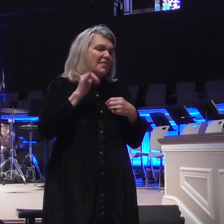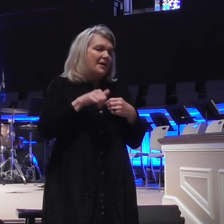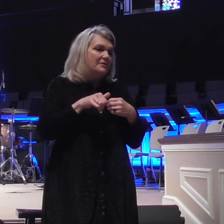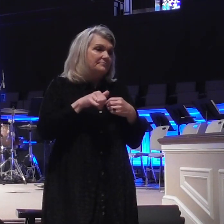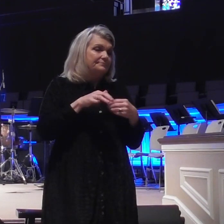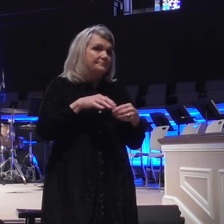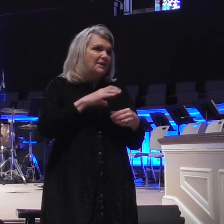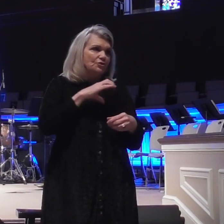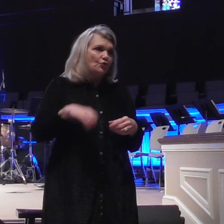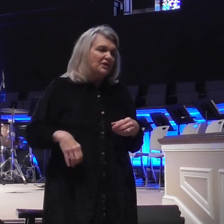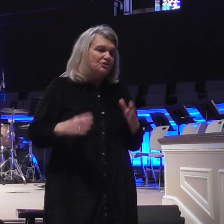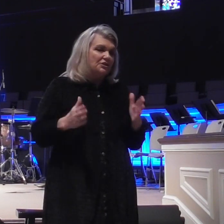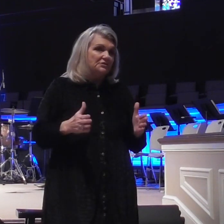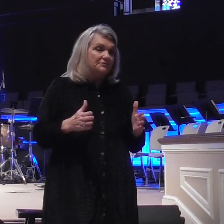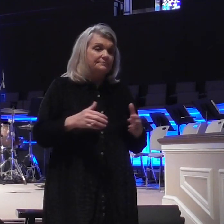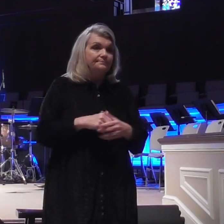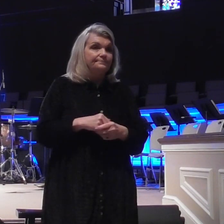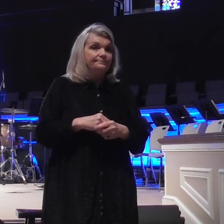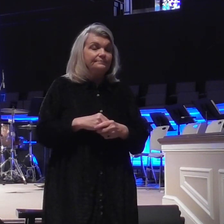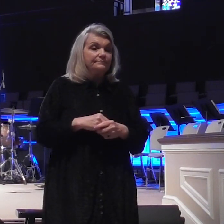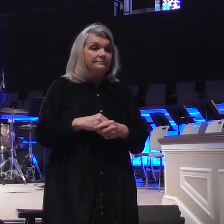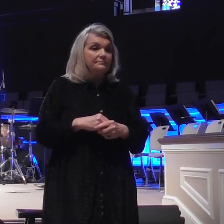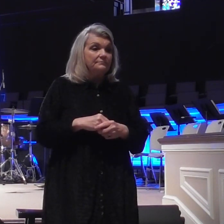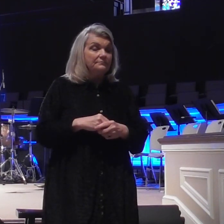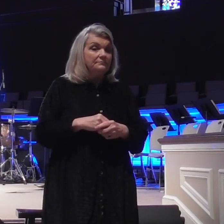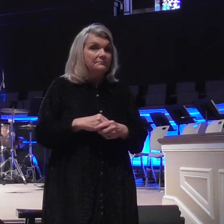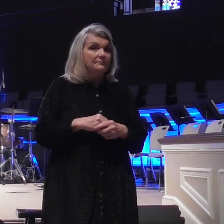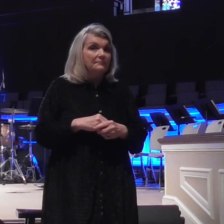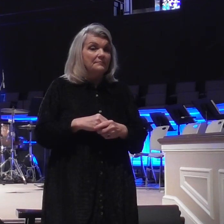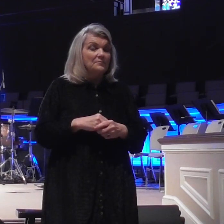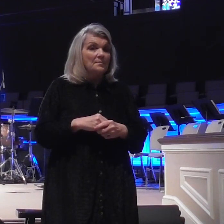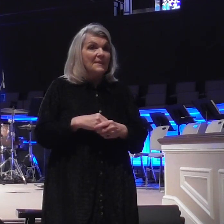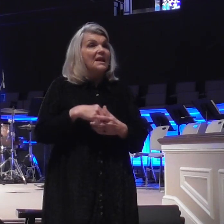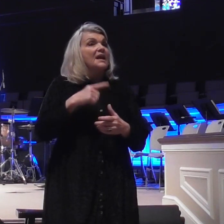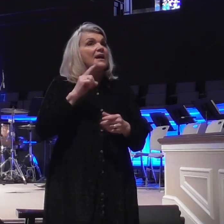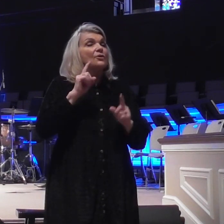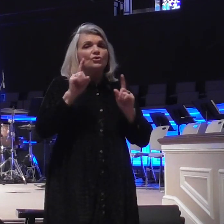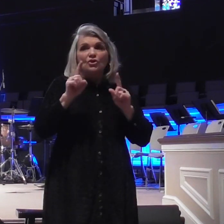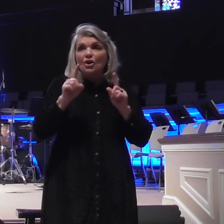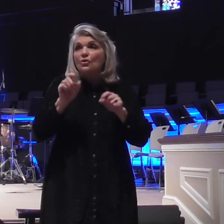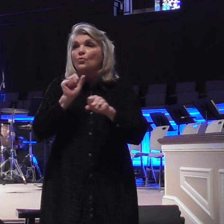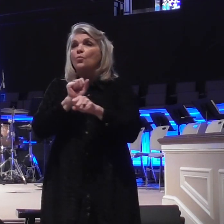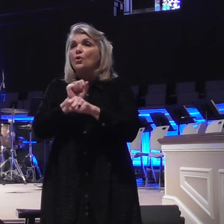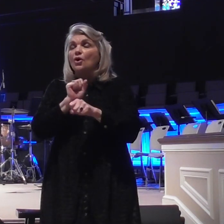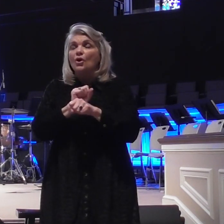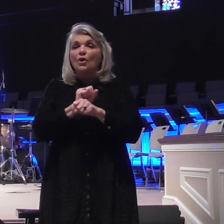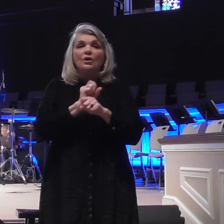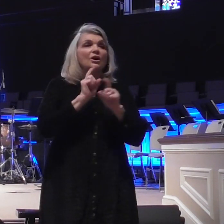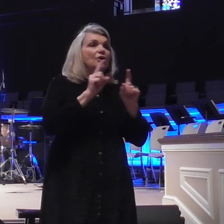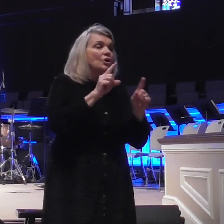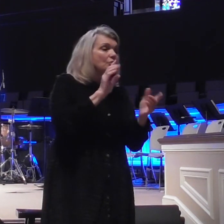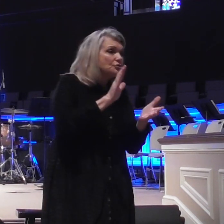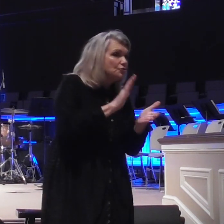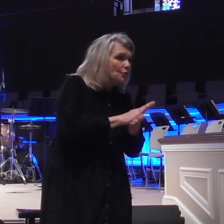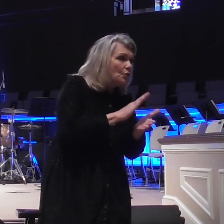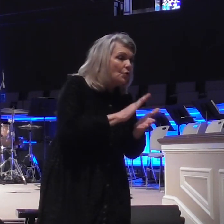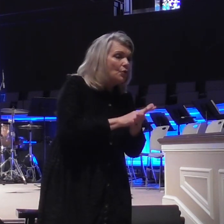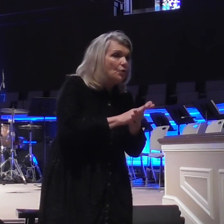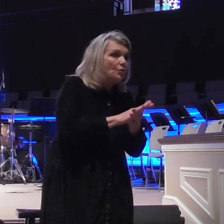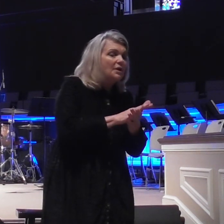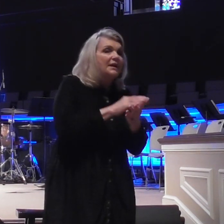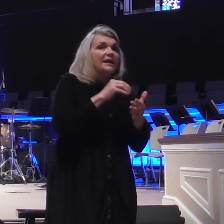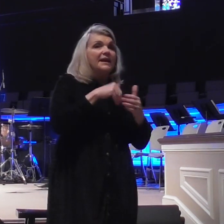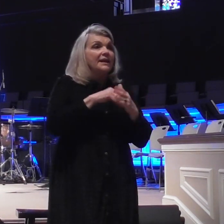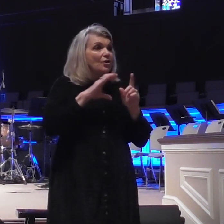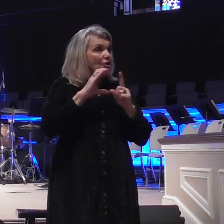to behave in concert with that as we go to work, as we send our children to school, and operate in our culture. But